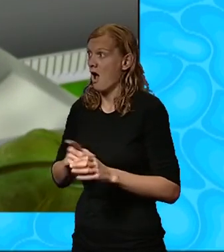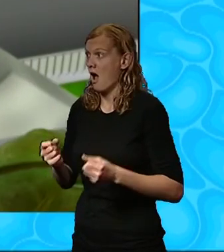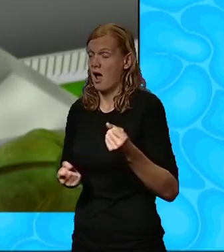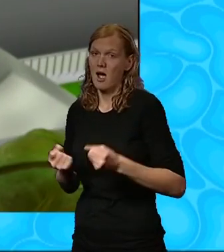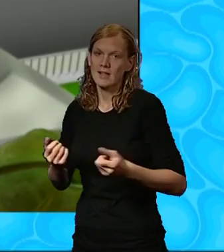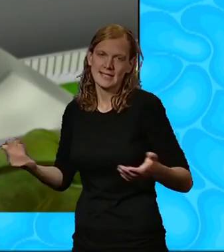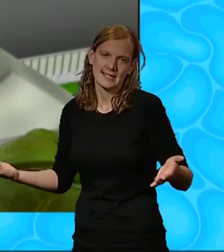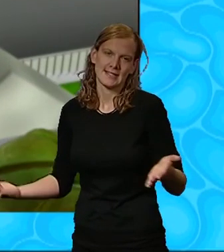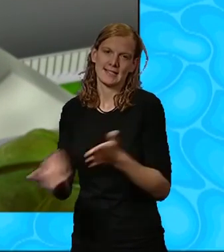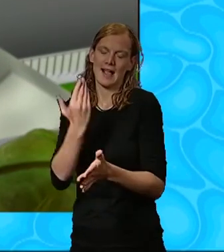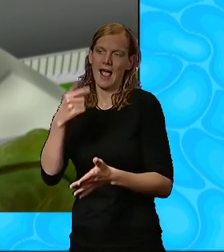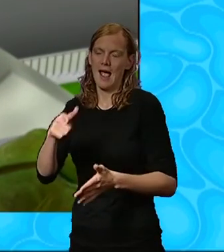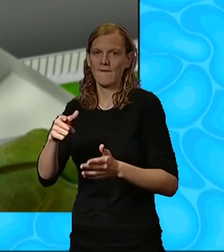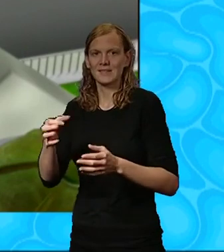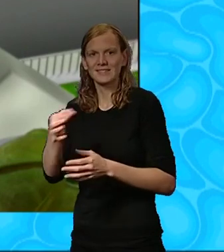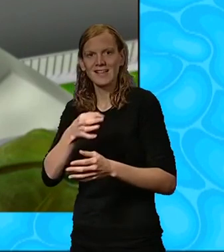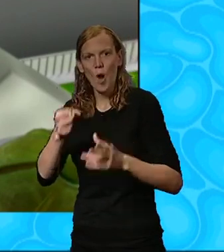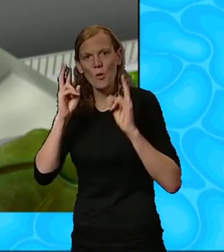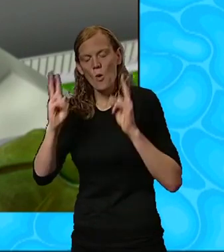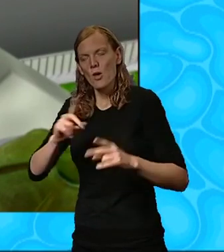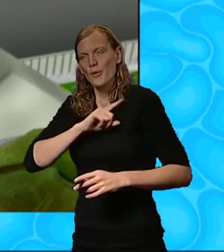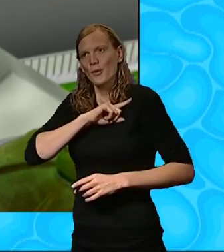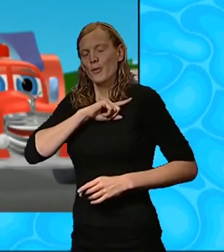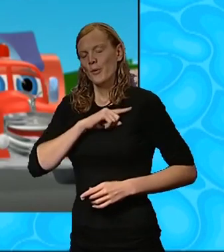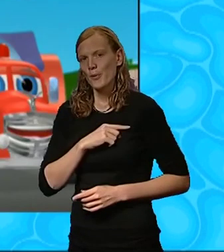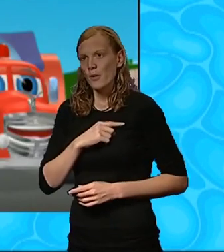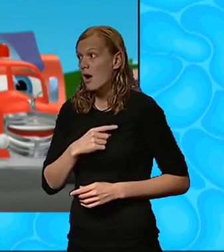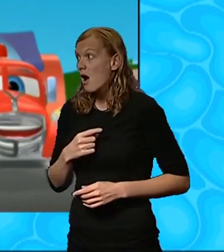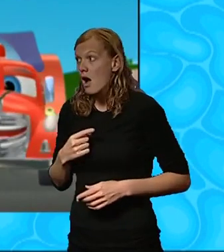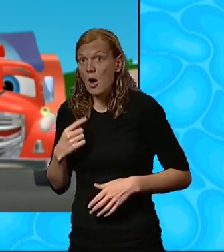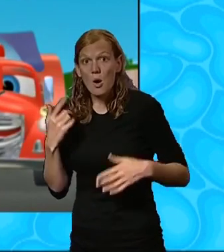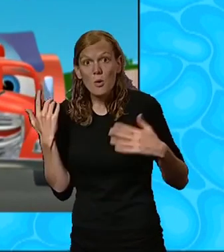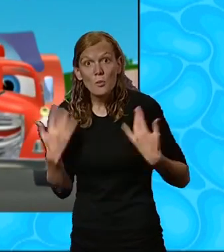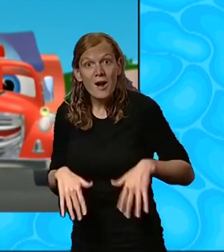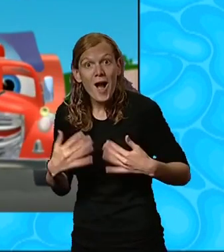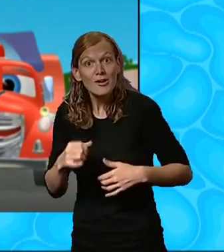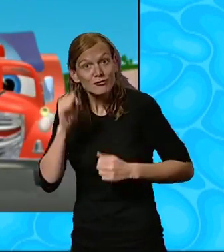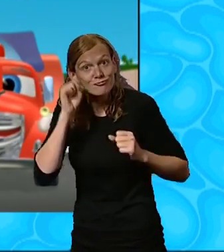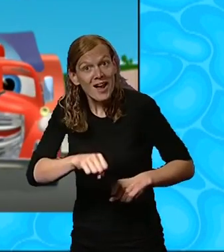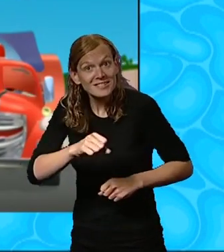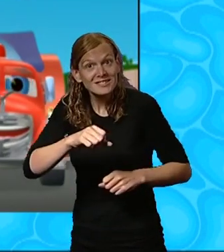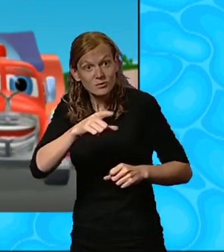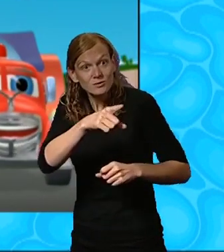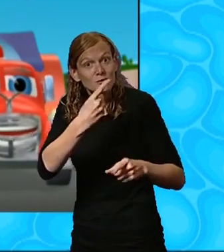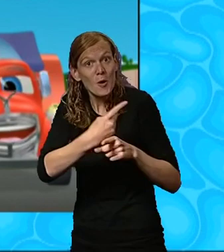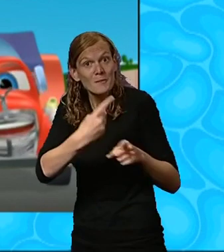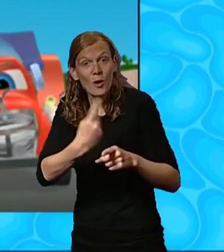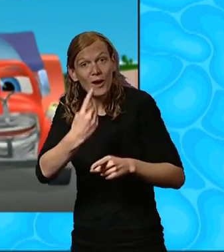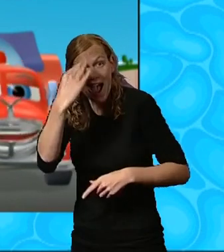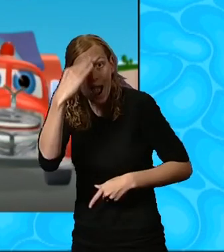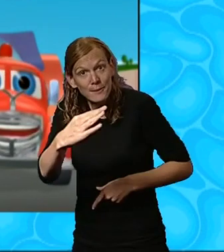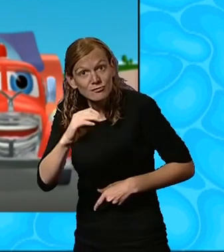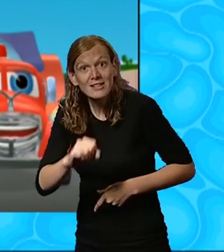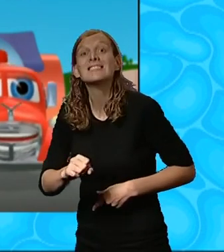And that young fire truck saved the town hall. Wow! Was that Captain Parker? Yes,